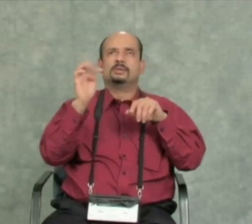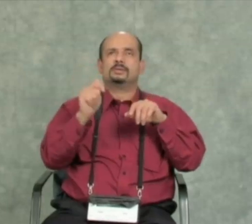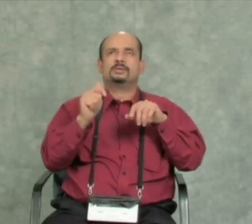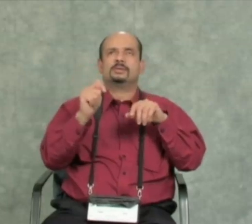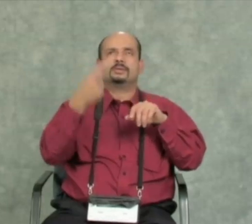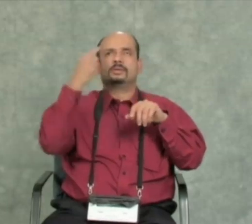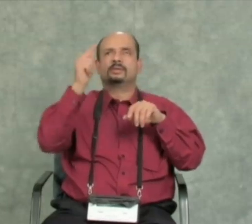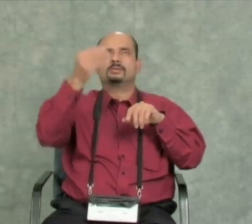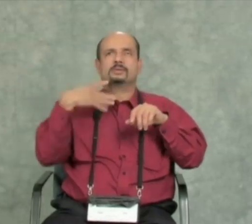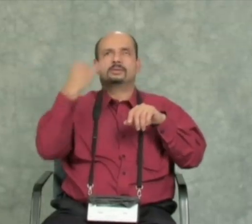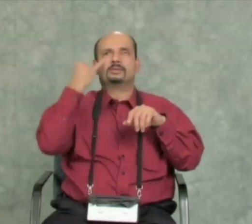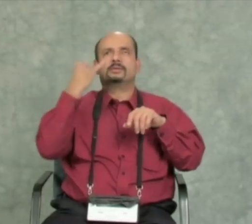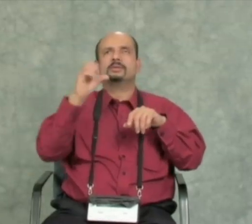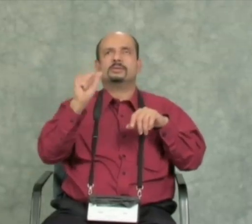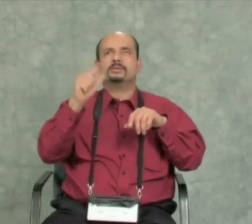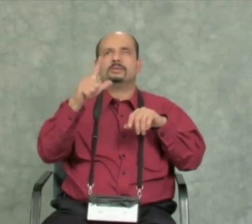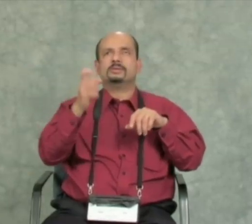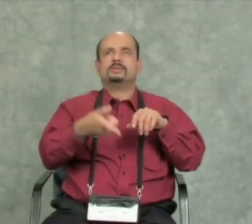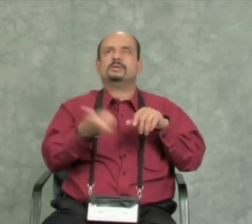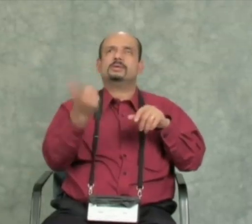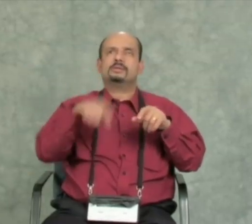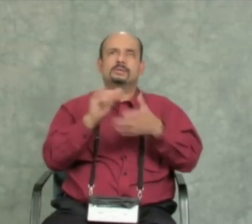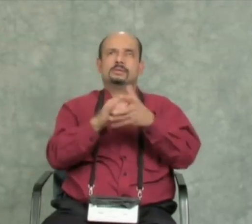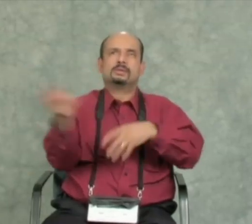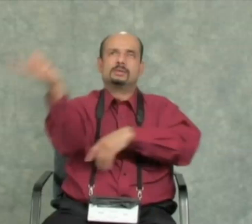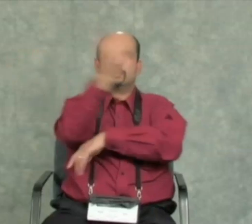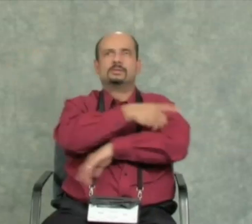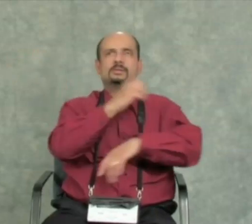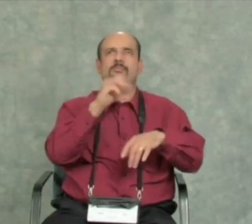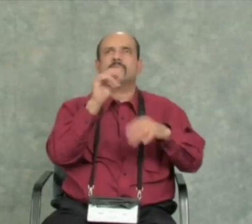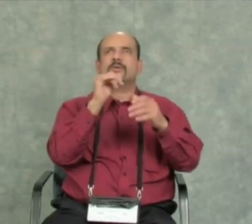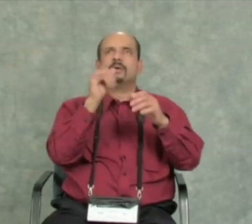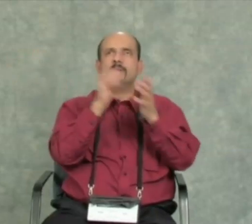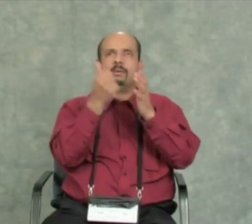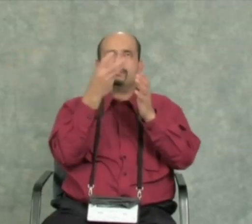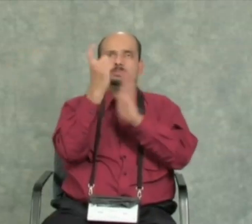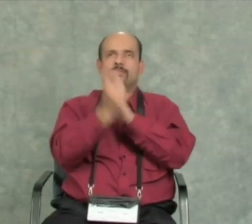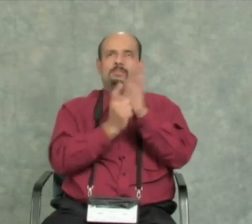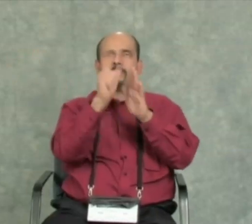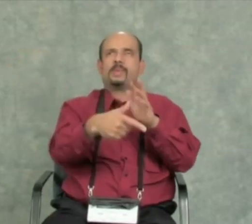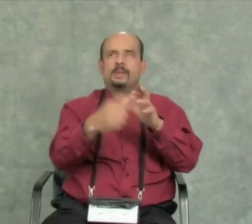really like computers, so I have a notification set up when they go on sale on a specific day.